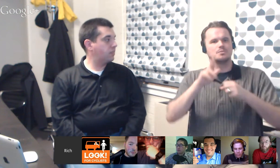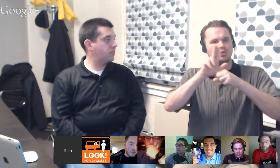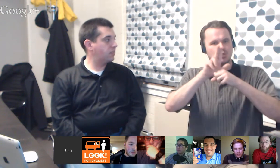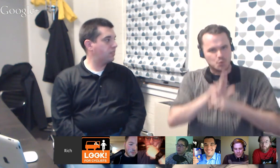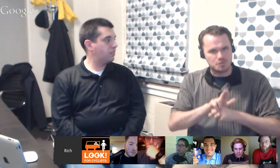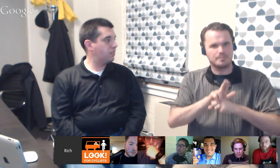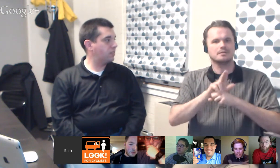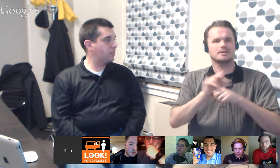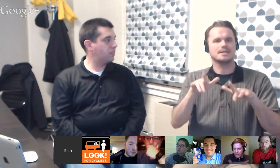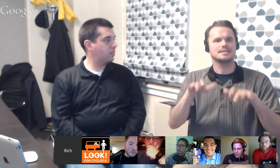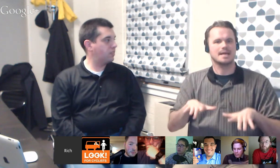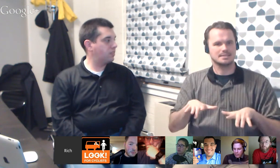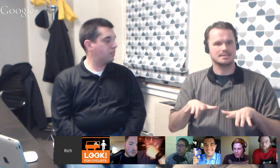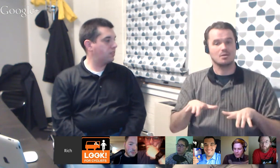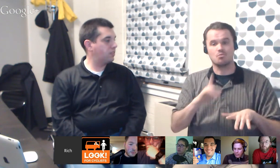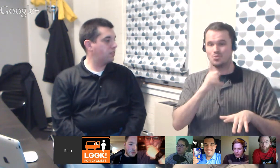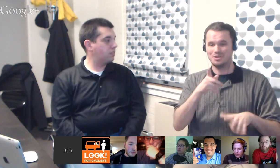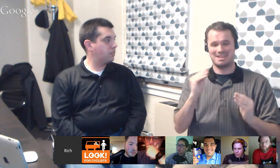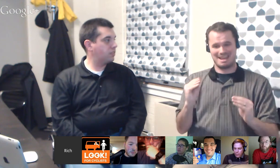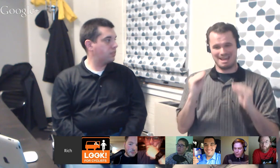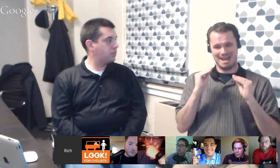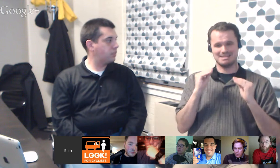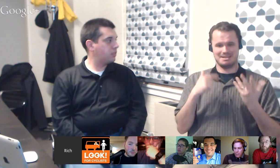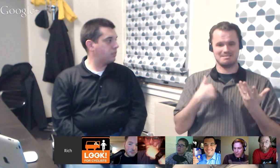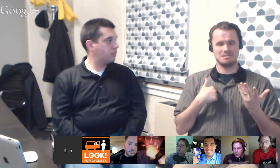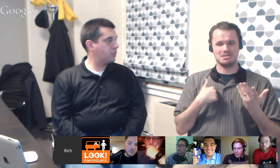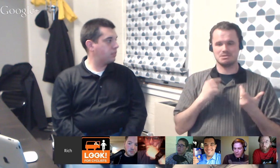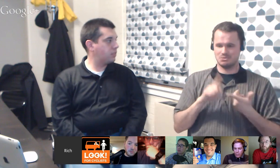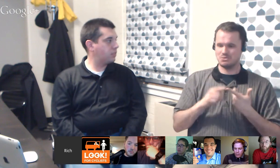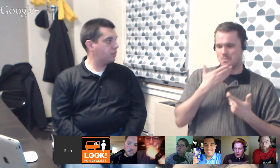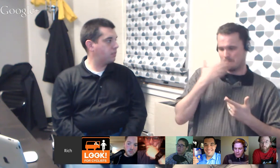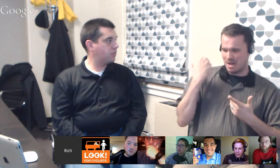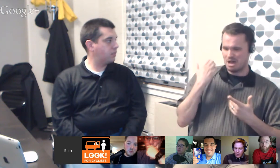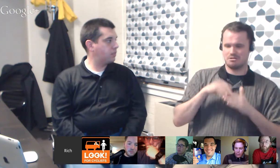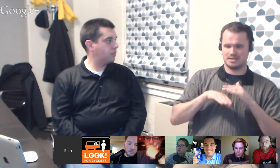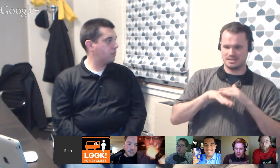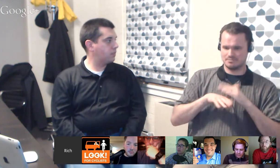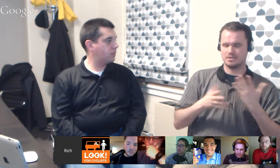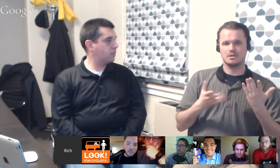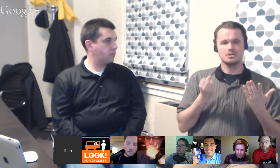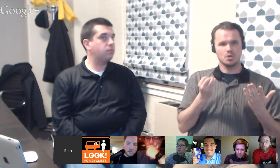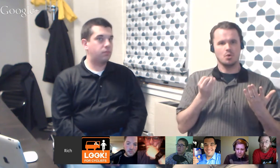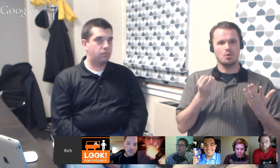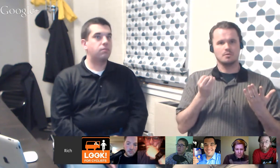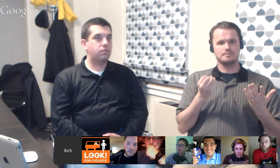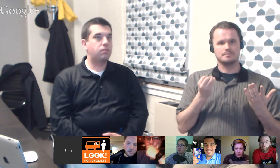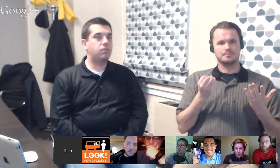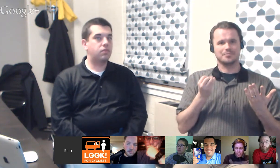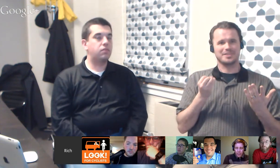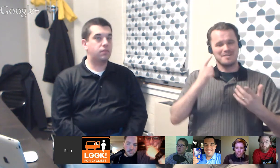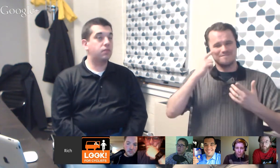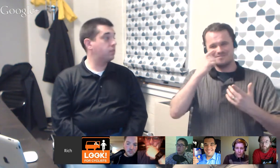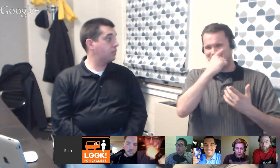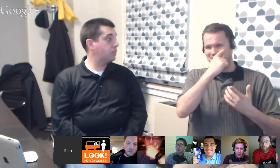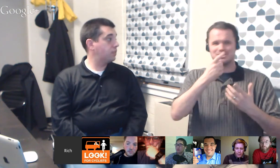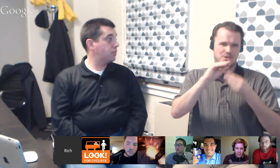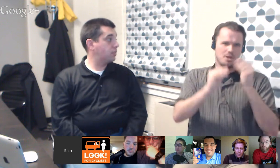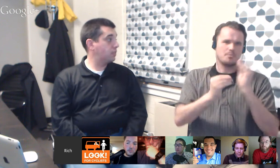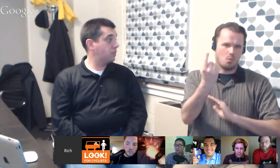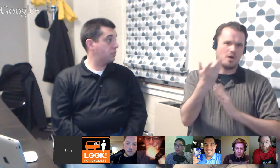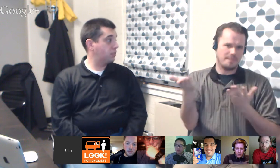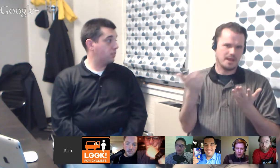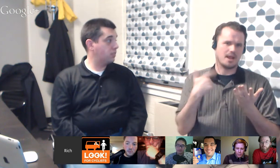really educated me to better accessibility. So there's vision is probably the #1 thing